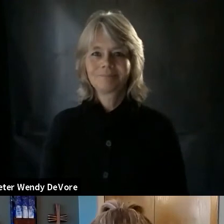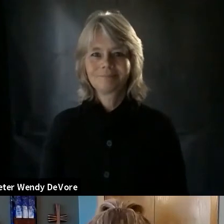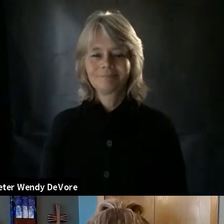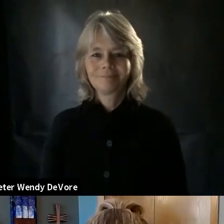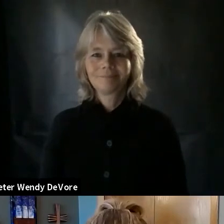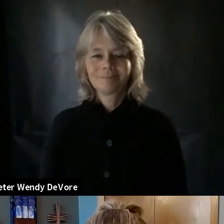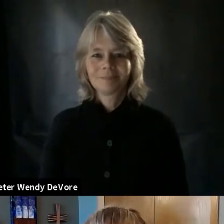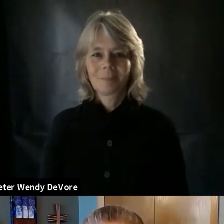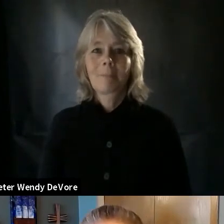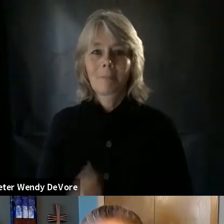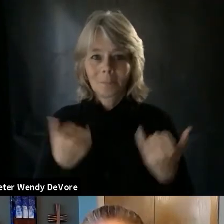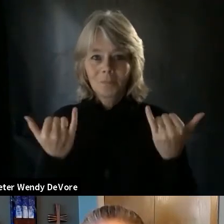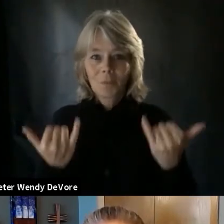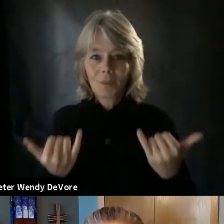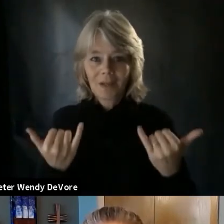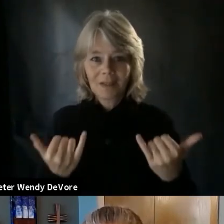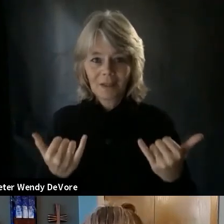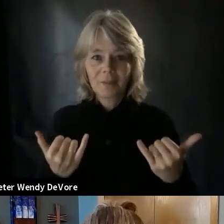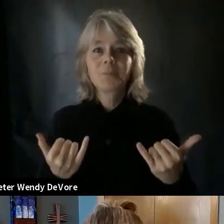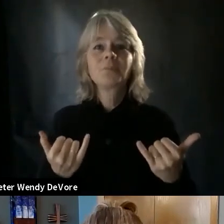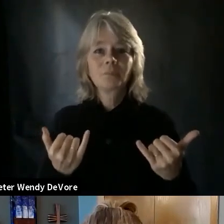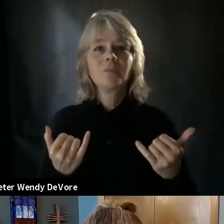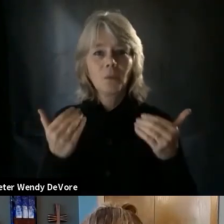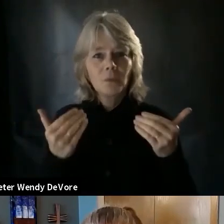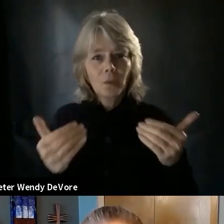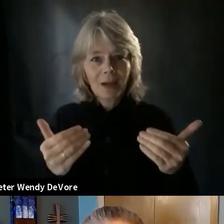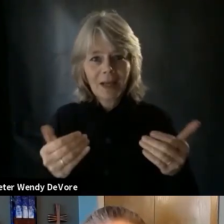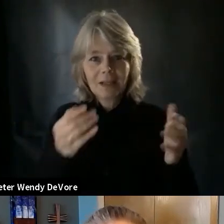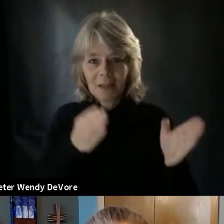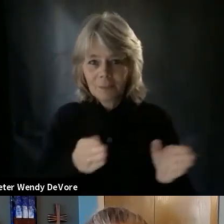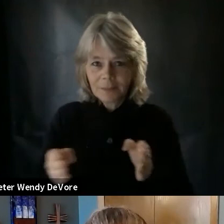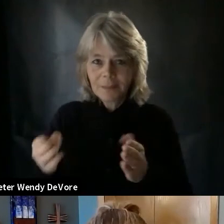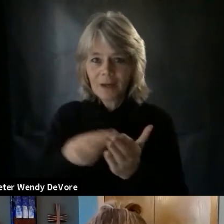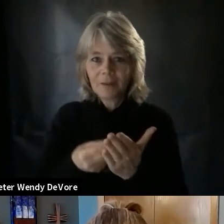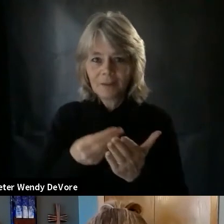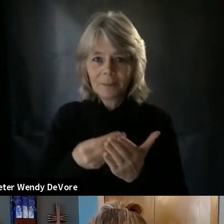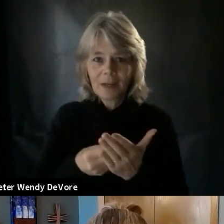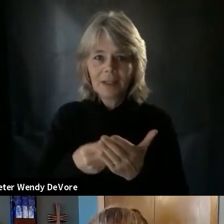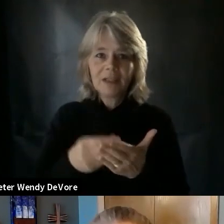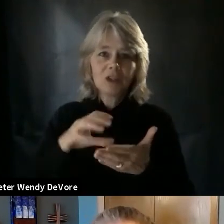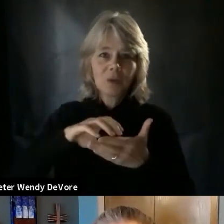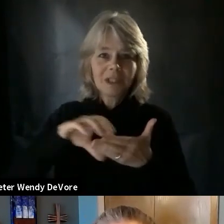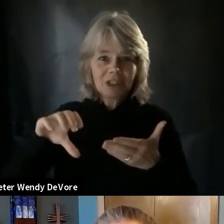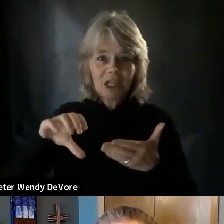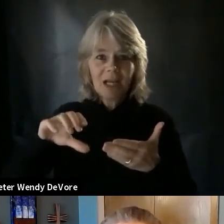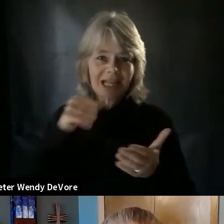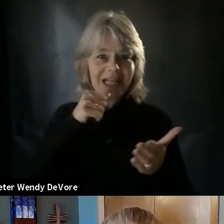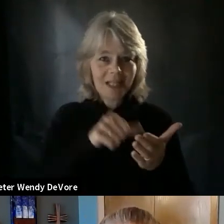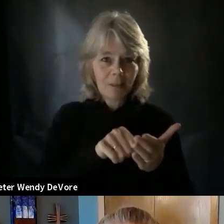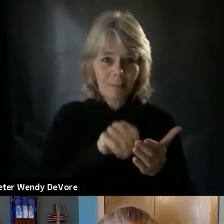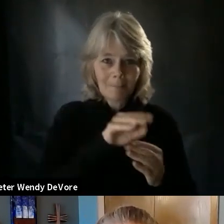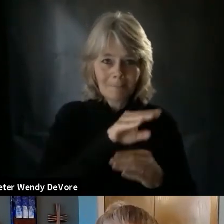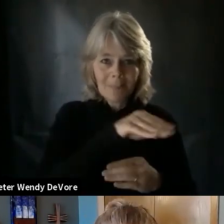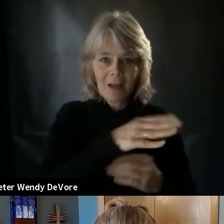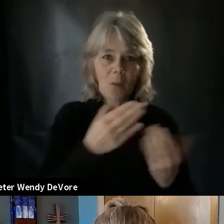So at this time, we ask that you prepare your offerings and send a check through the mail or use